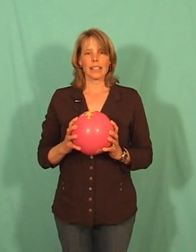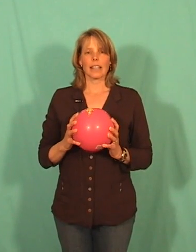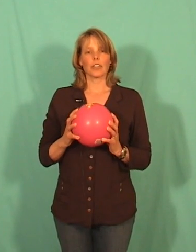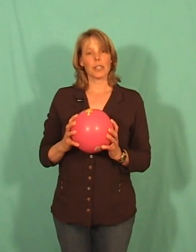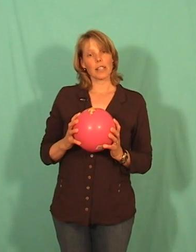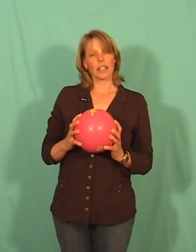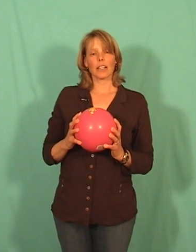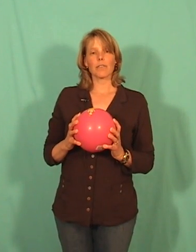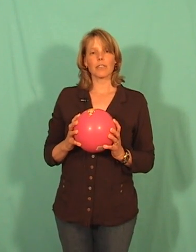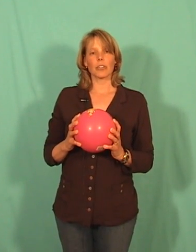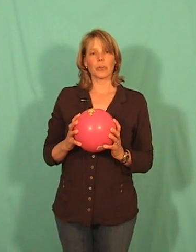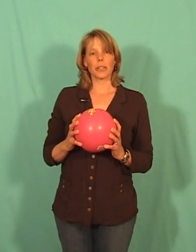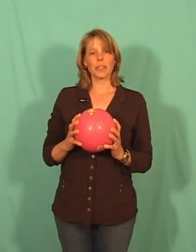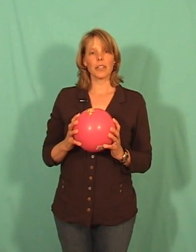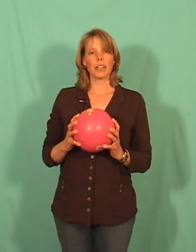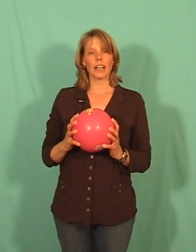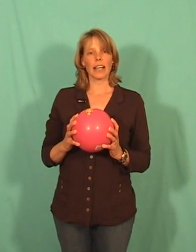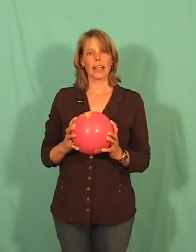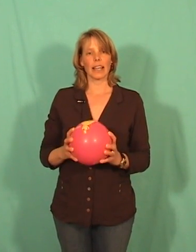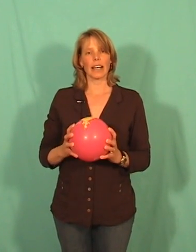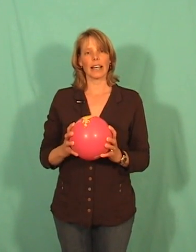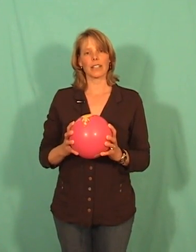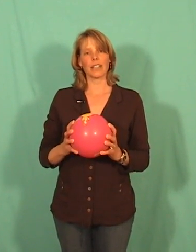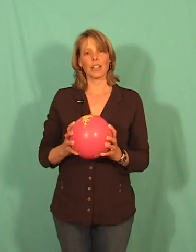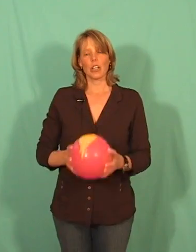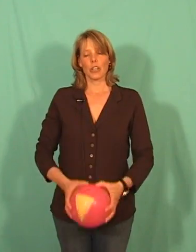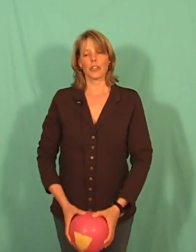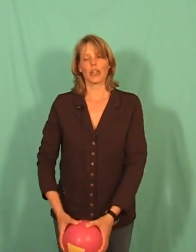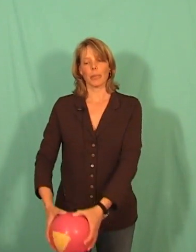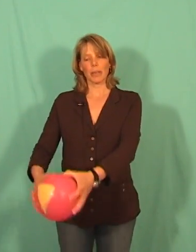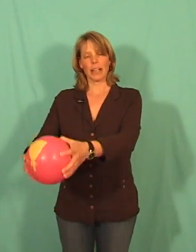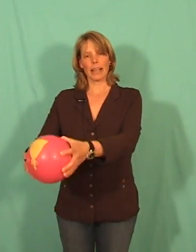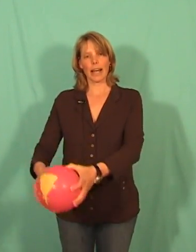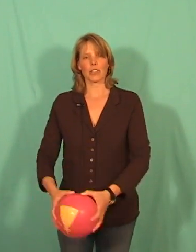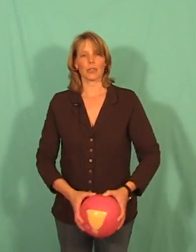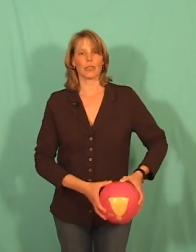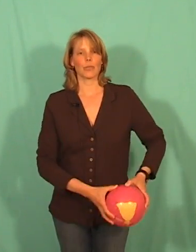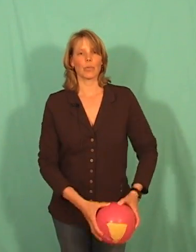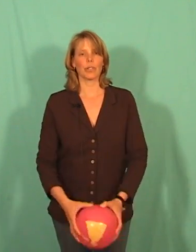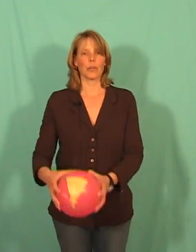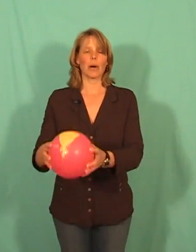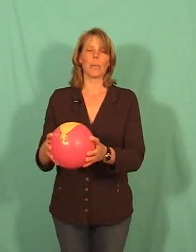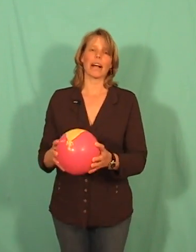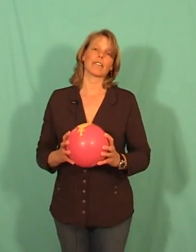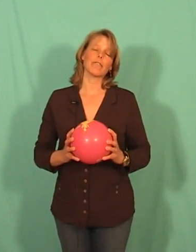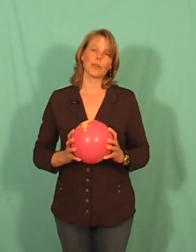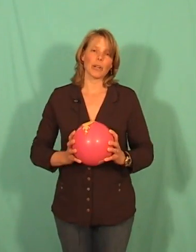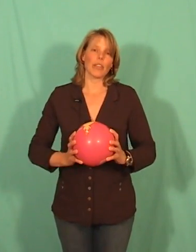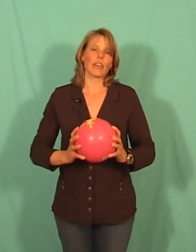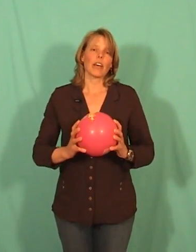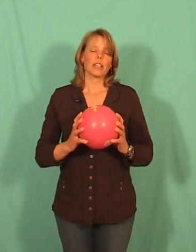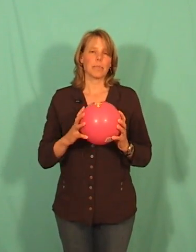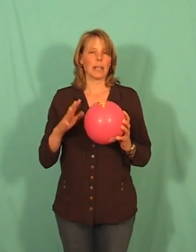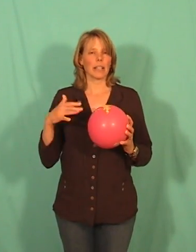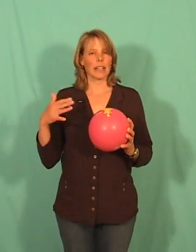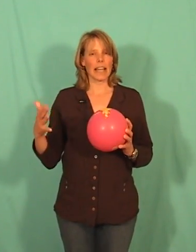say you're sitting on the floor and you're going to play catcher, rolling the ball back and forth. Depending on the age